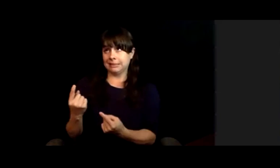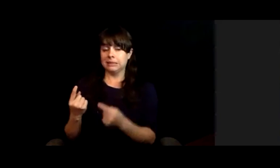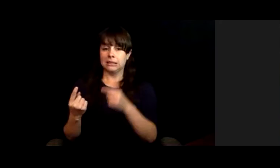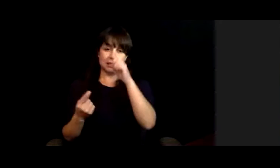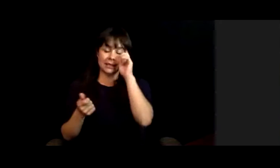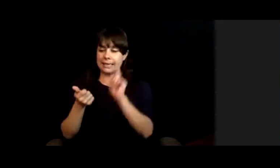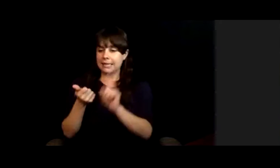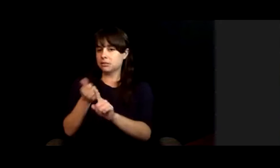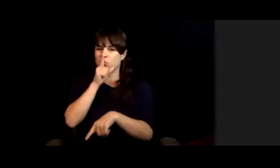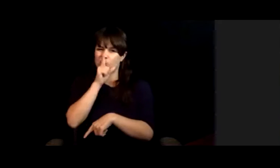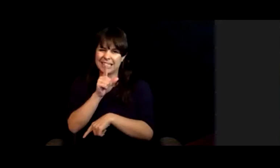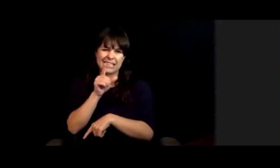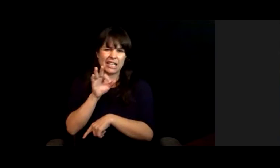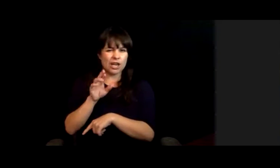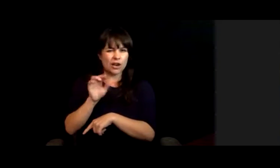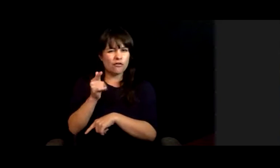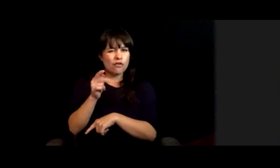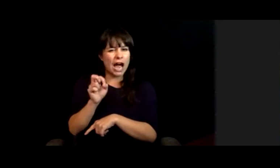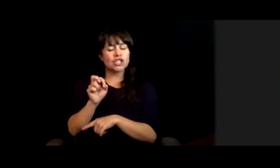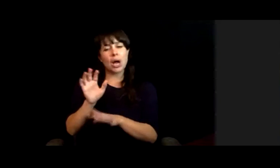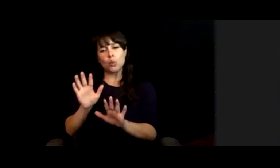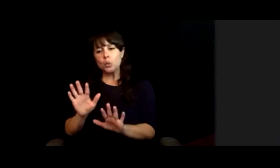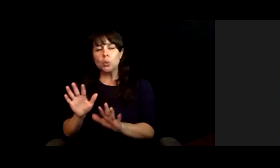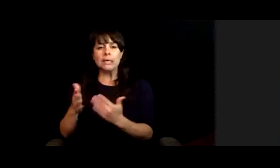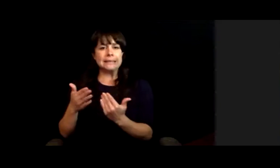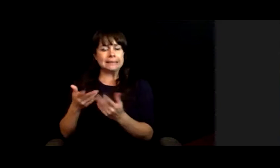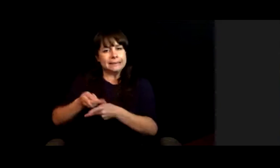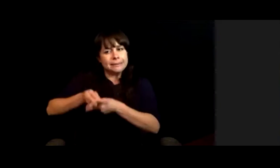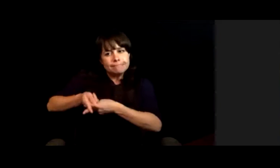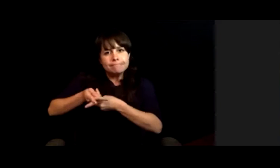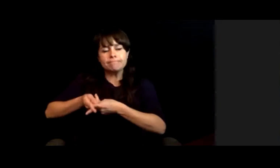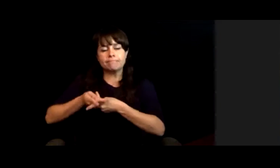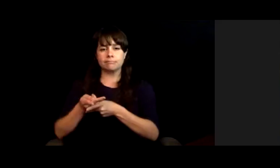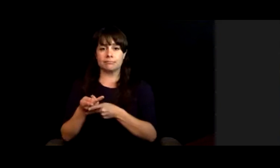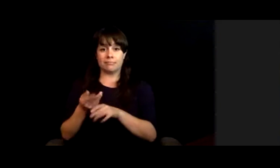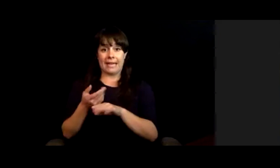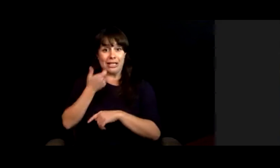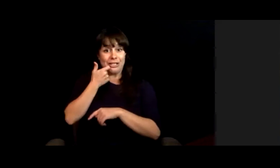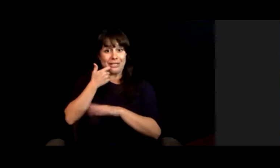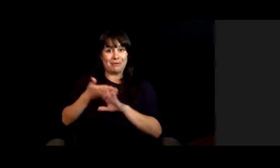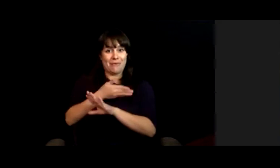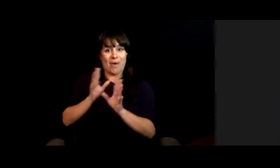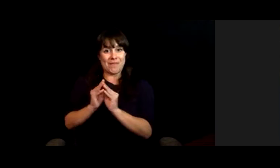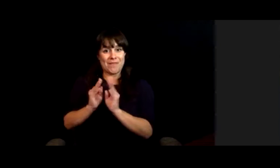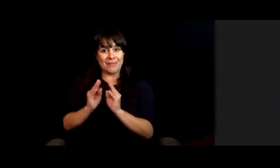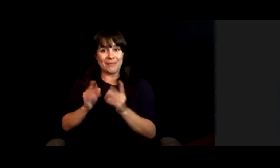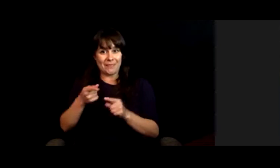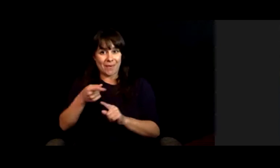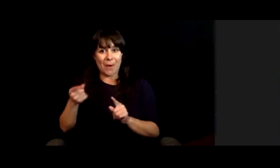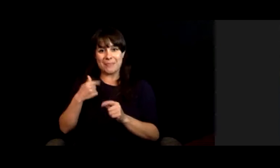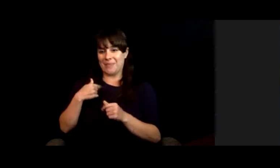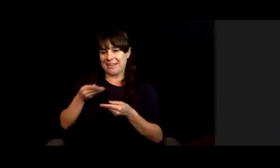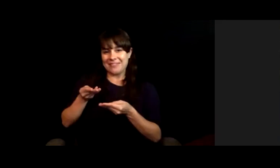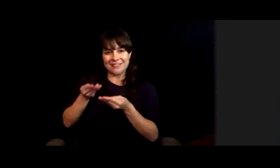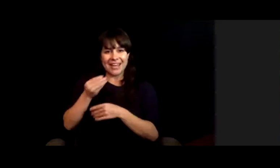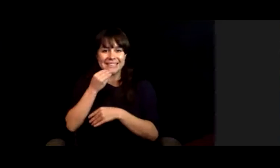very fragile. And in fact, just before this started, gave him dinner, and I've been taking care